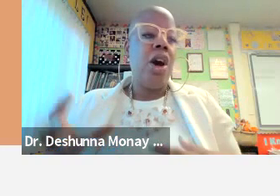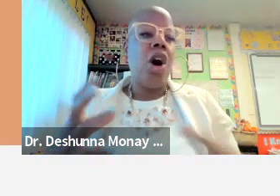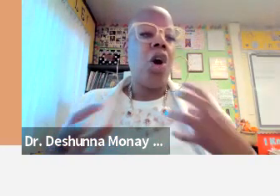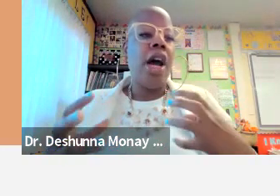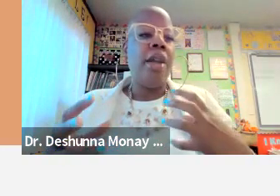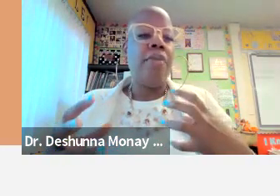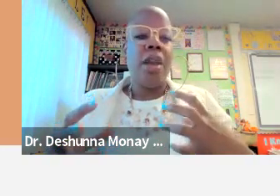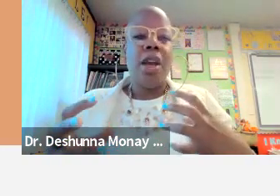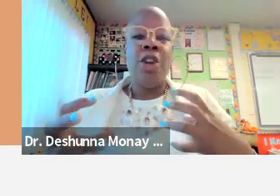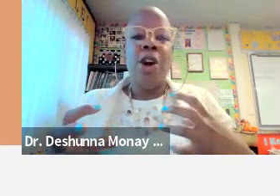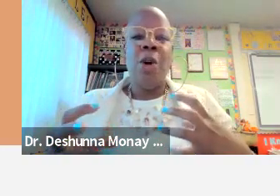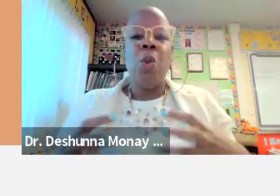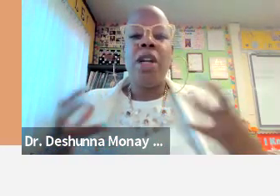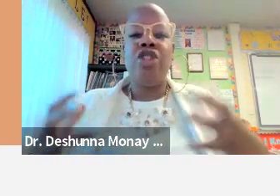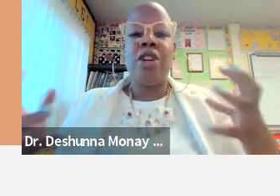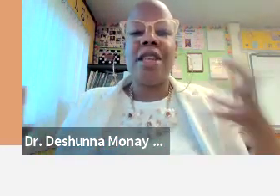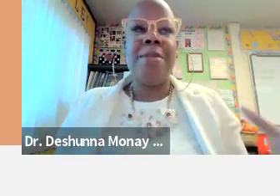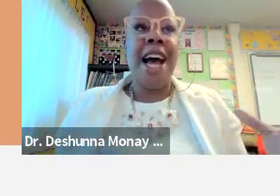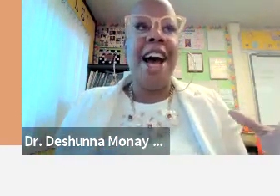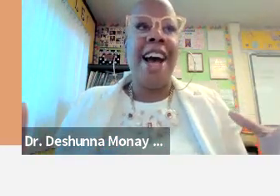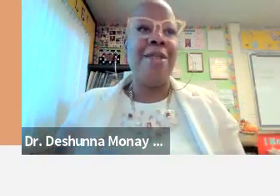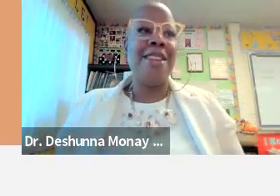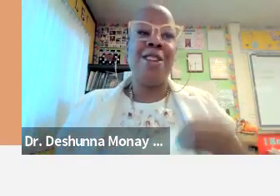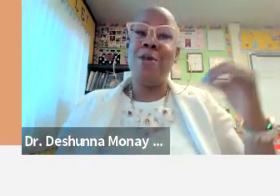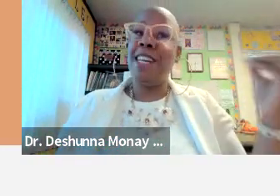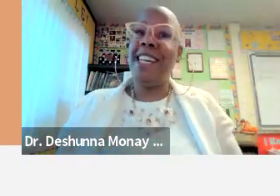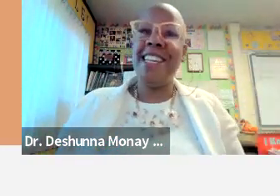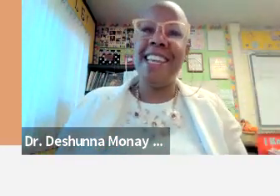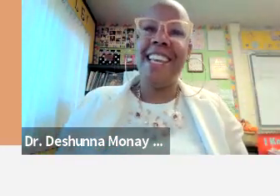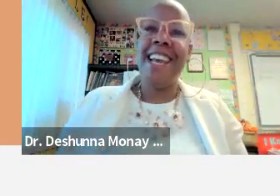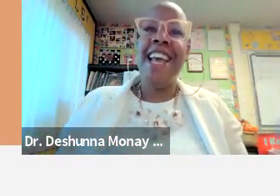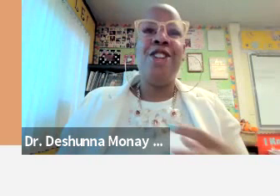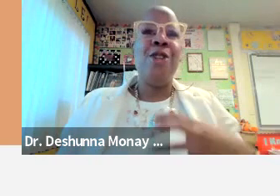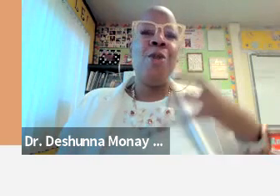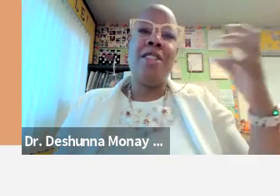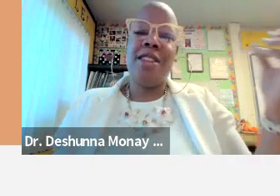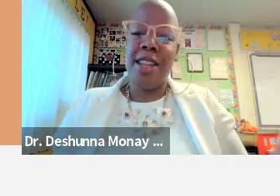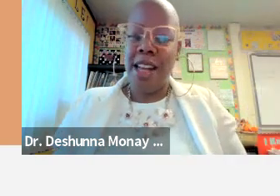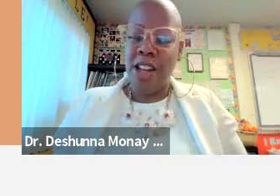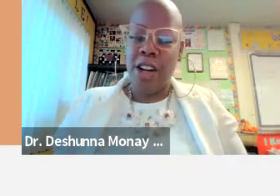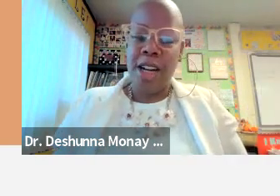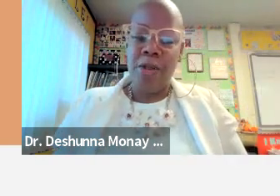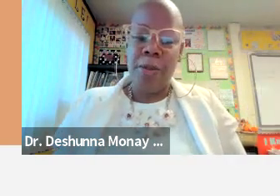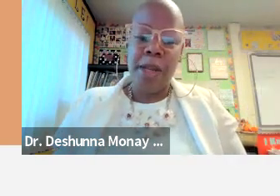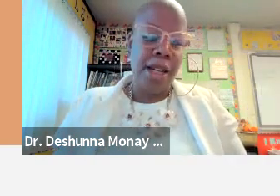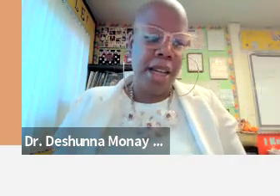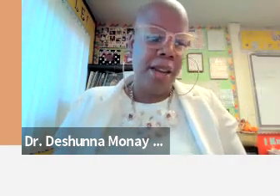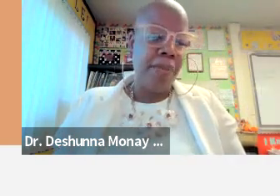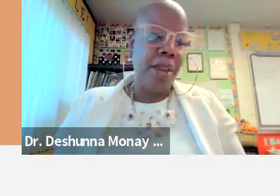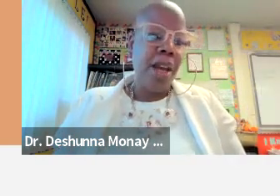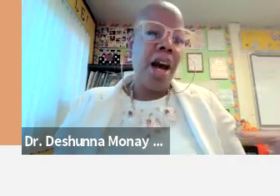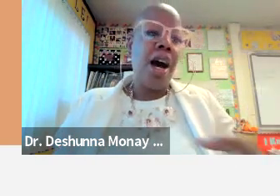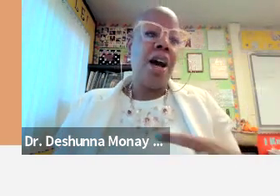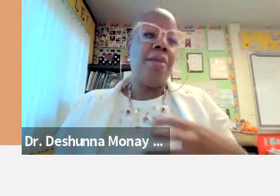self-reflect on, what is your sometimes? Do you want it easy? Do you want to sit in your